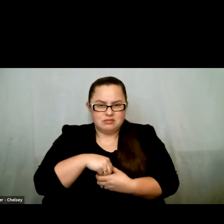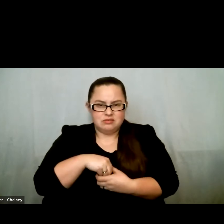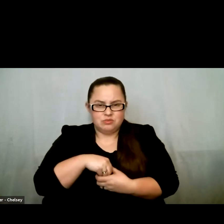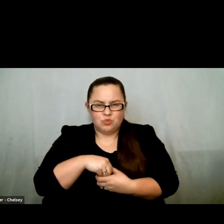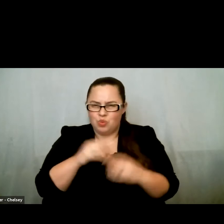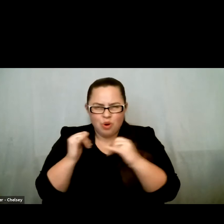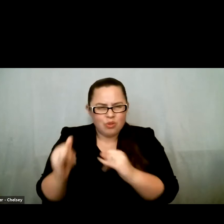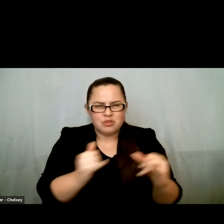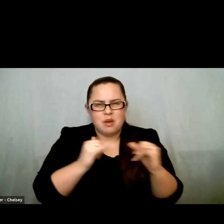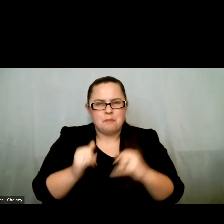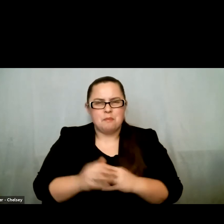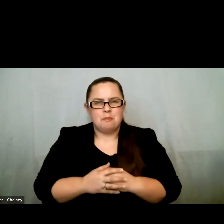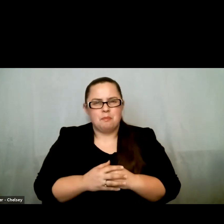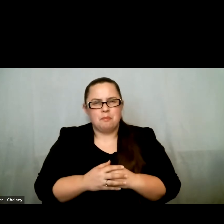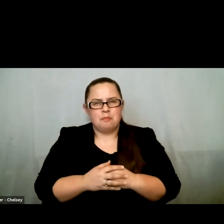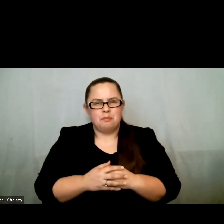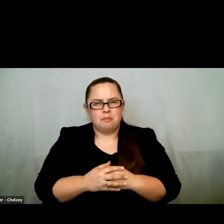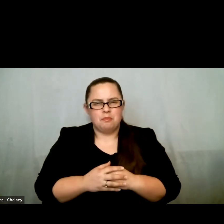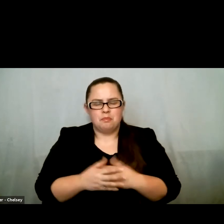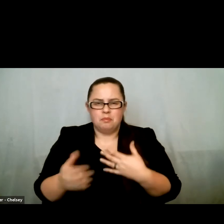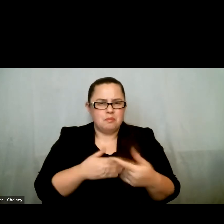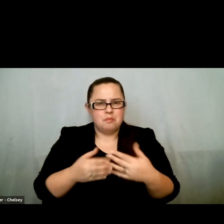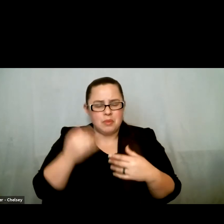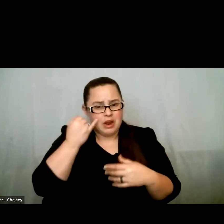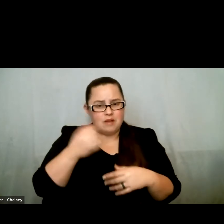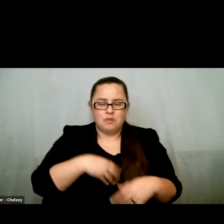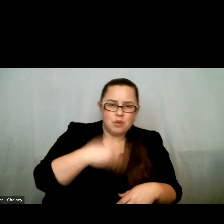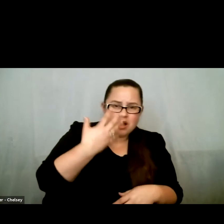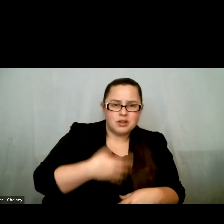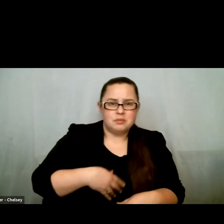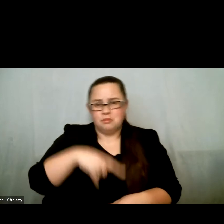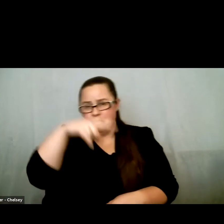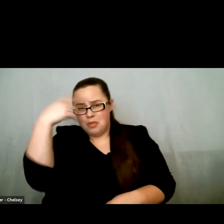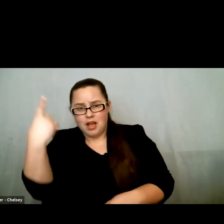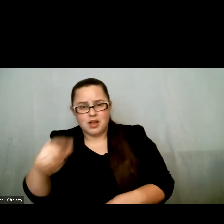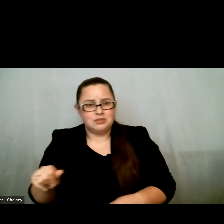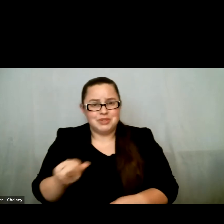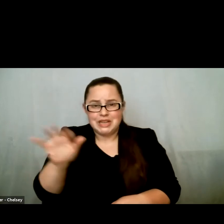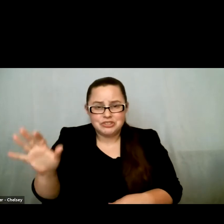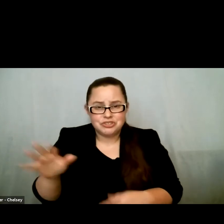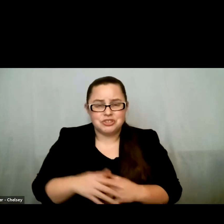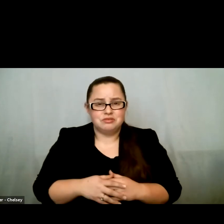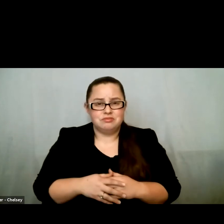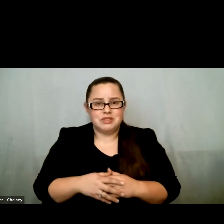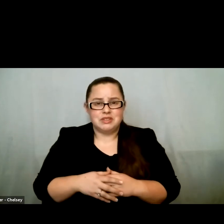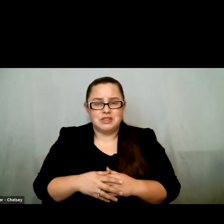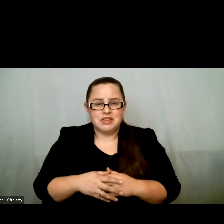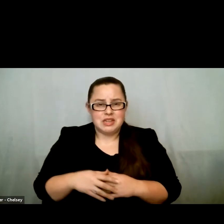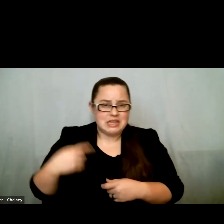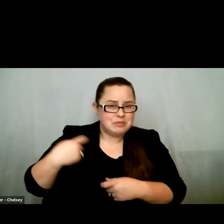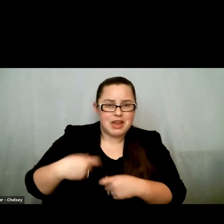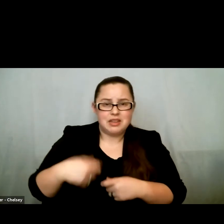No matter if you're white, Black, Asian, Hispanic,